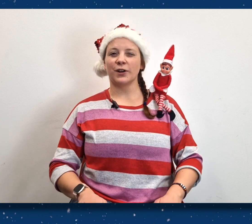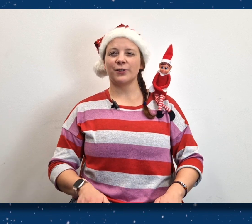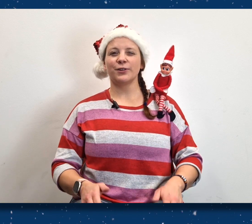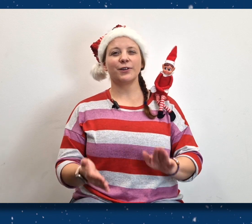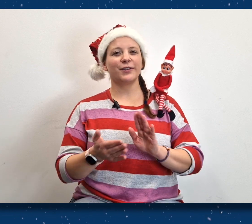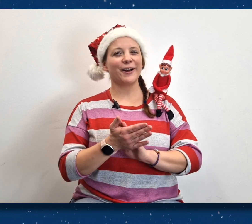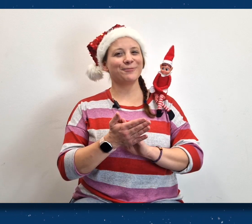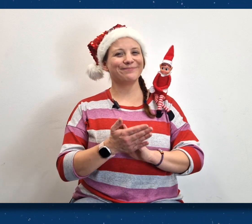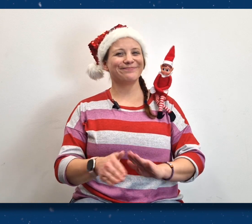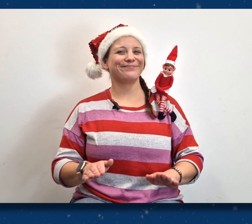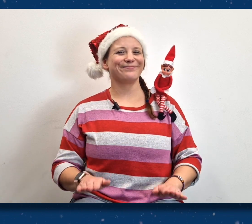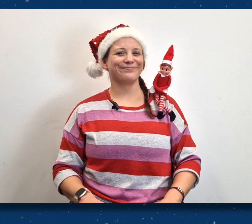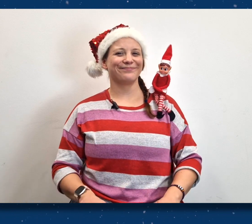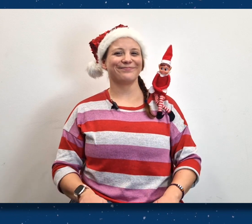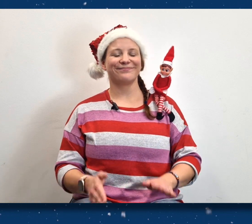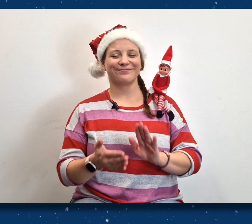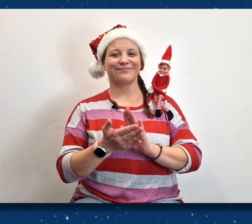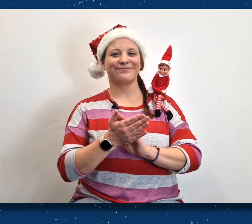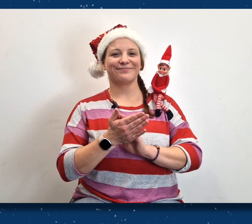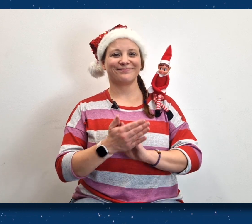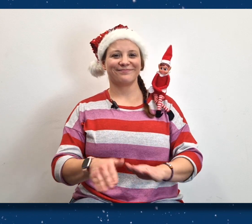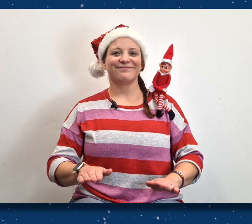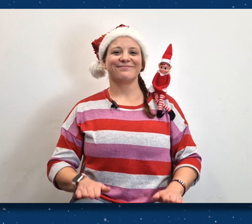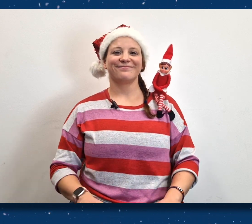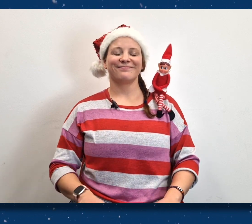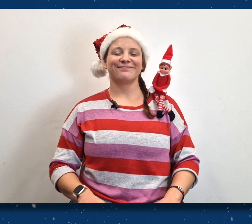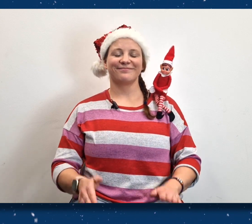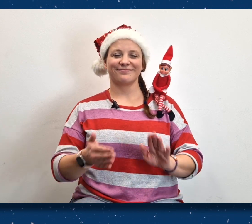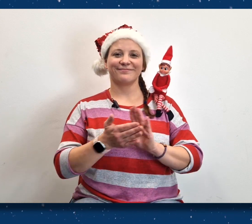Not too fast, not too slow.